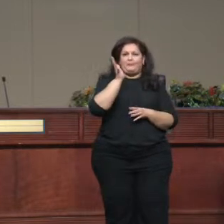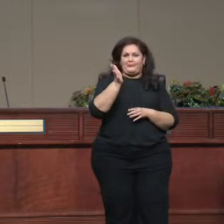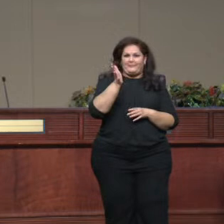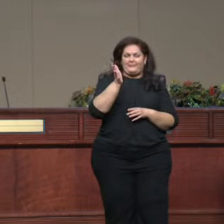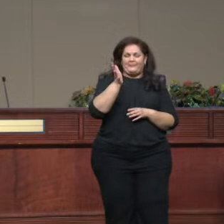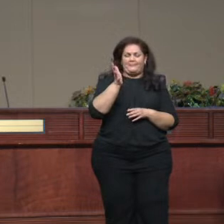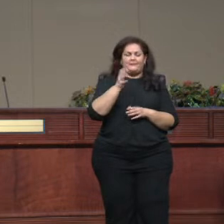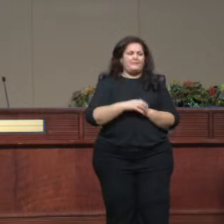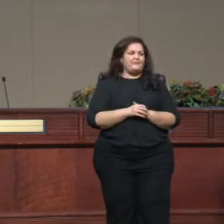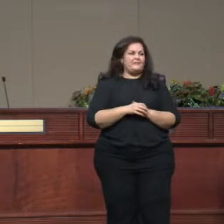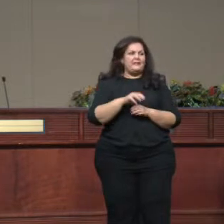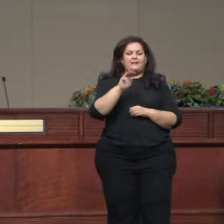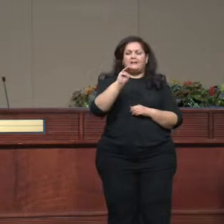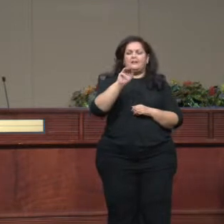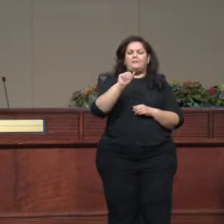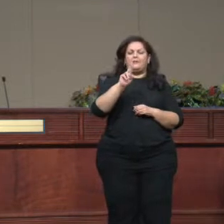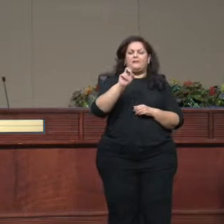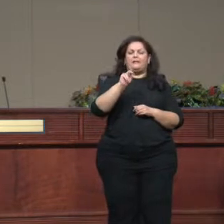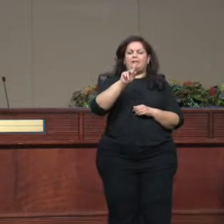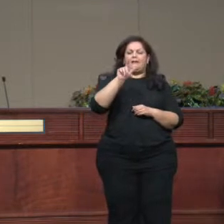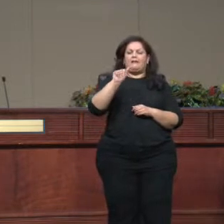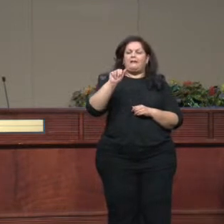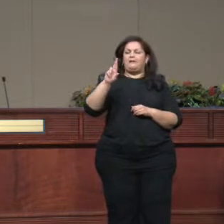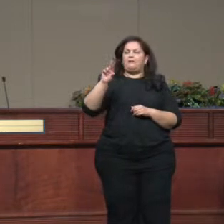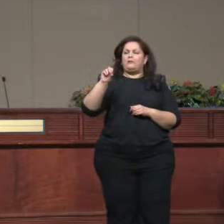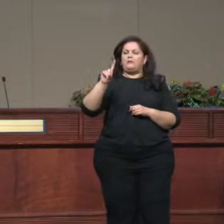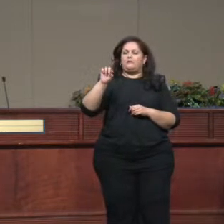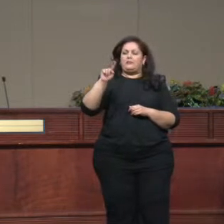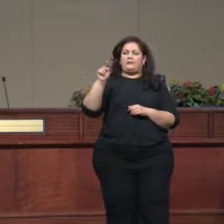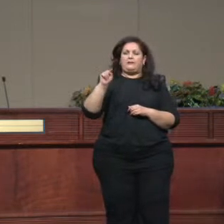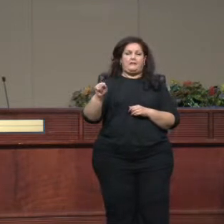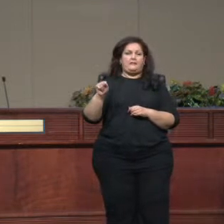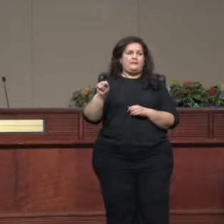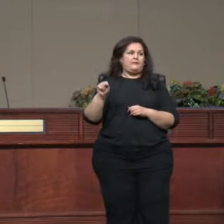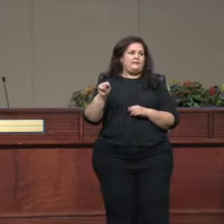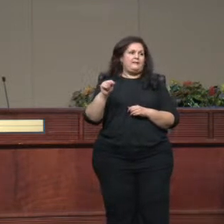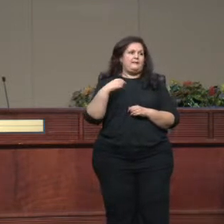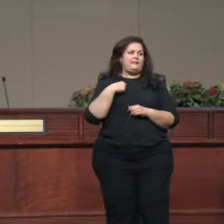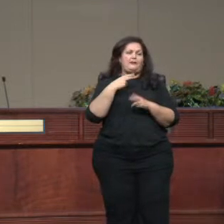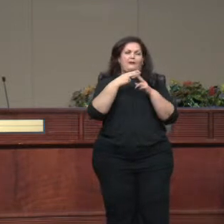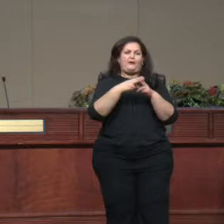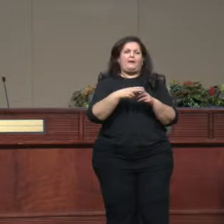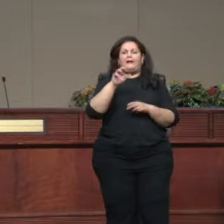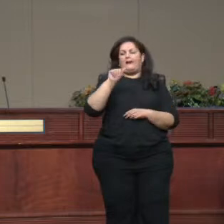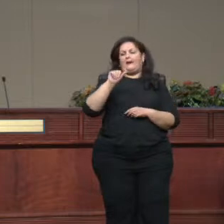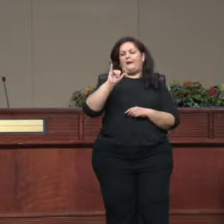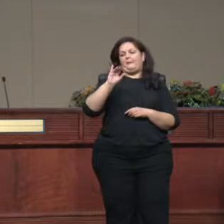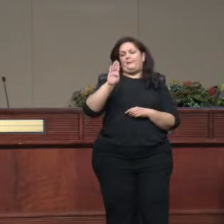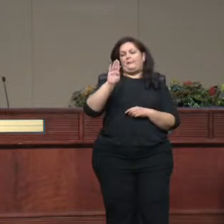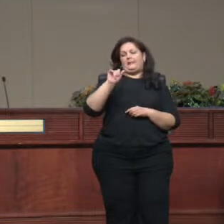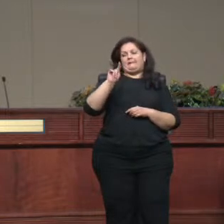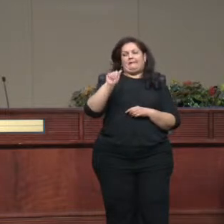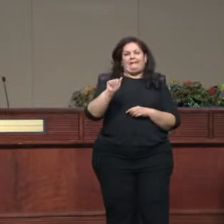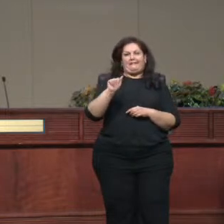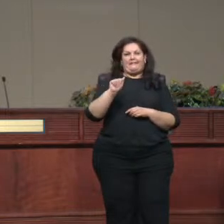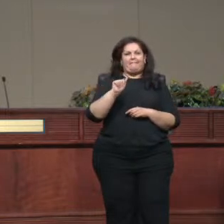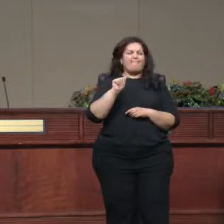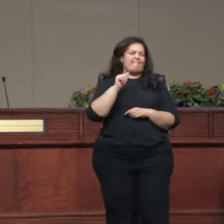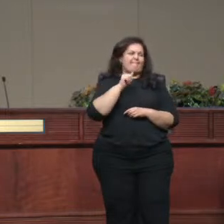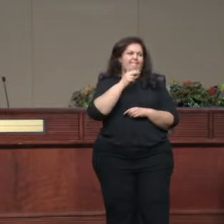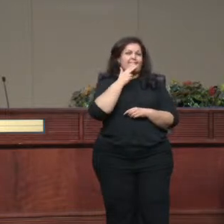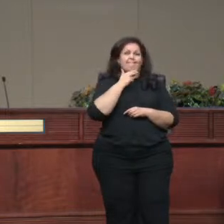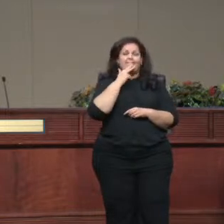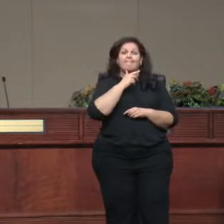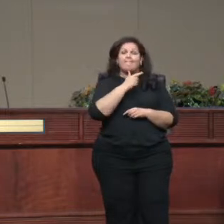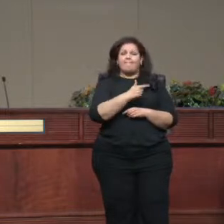Miss Marianela Rodriguez, who he passionately calls Avida. They are here, so if you all was